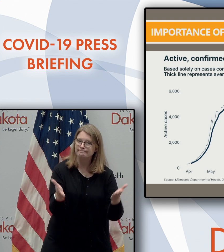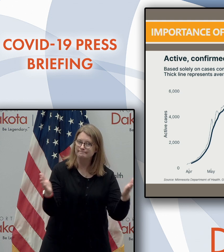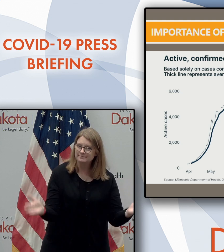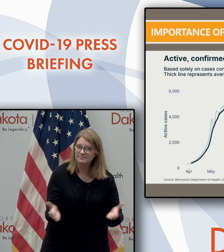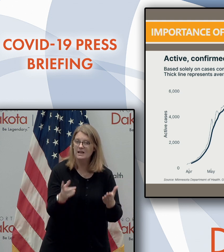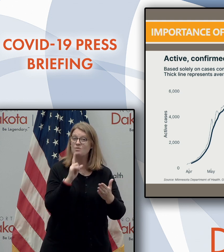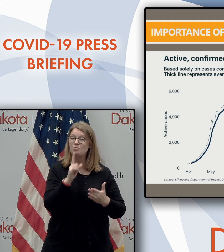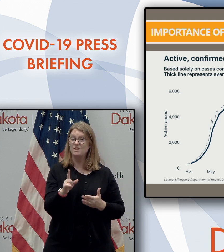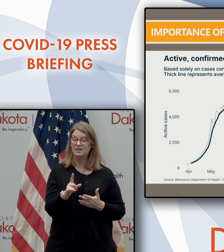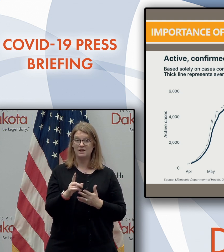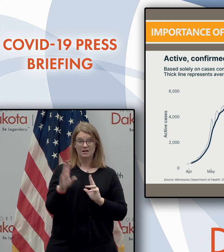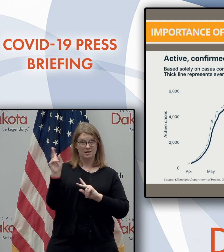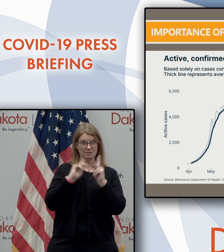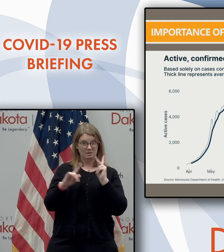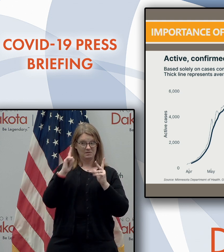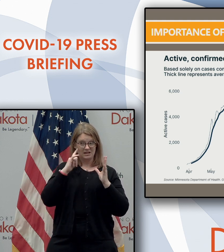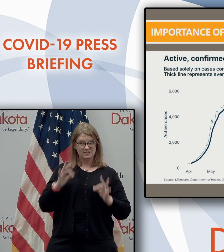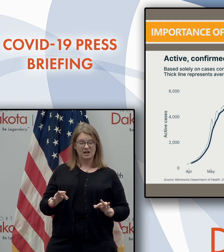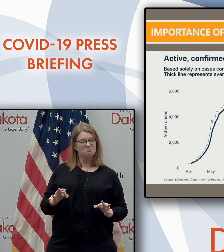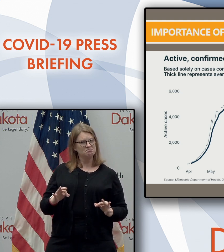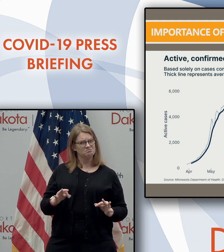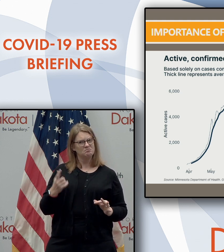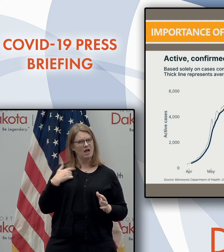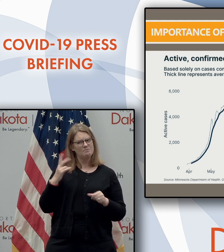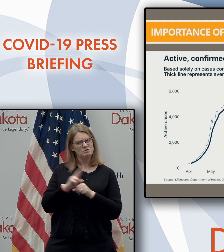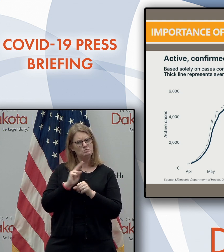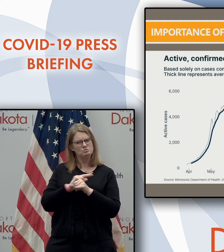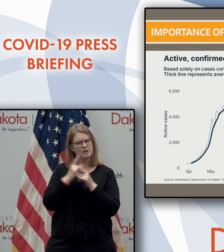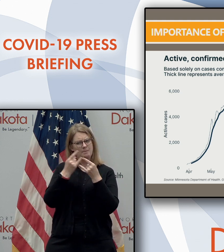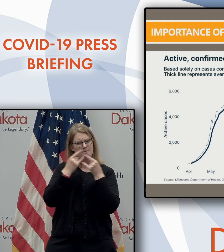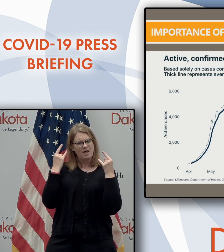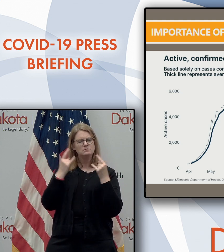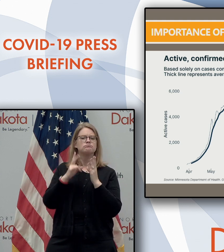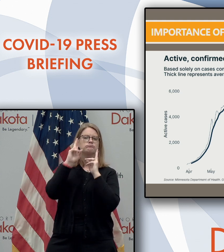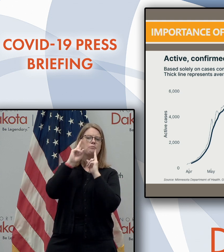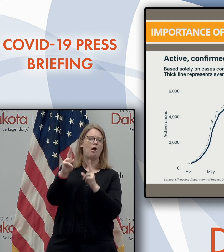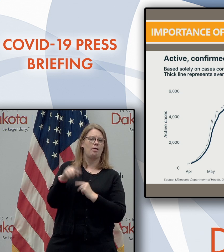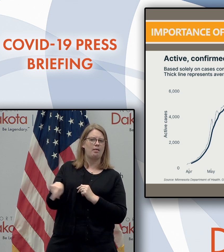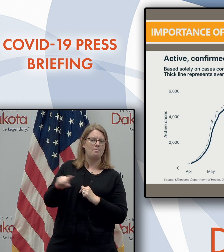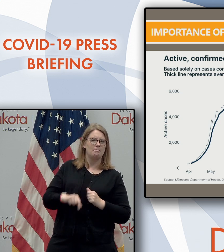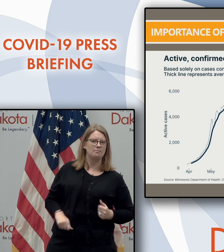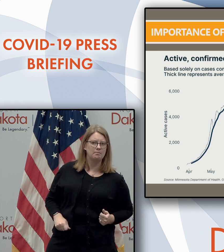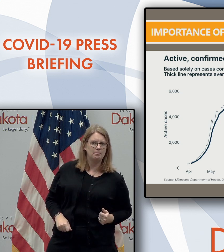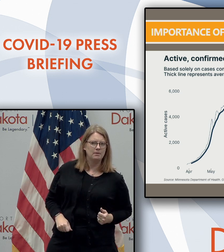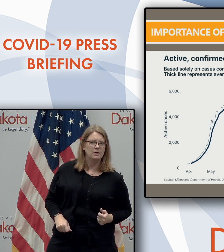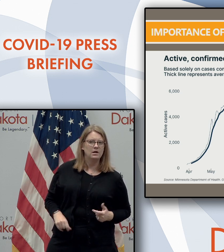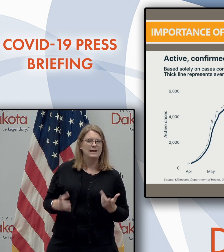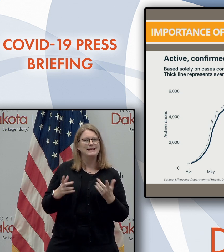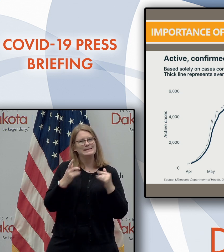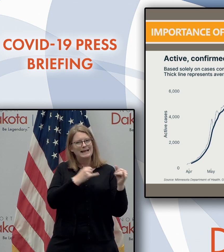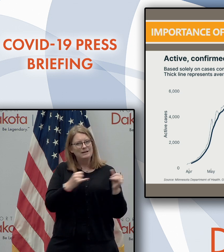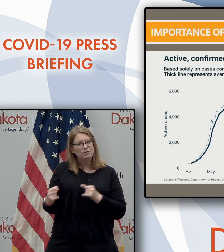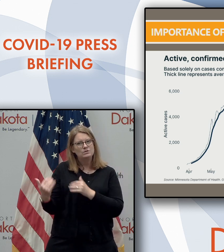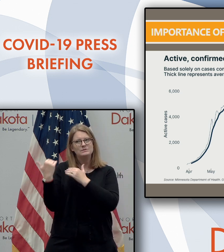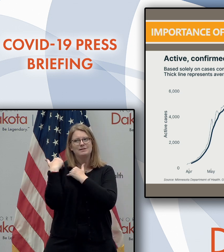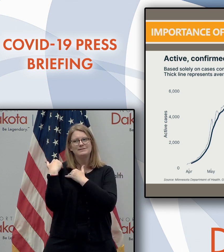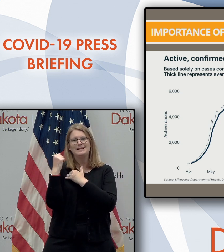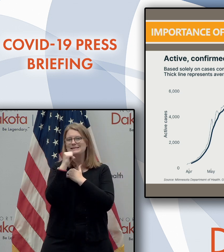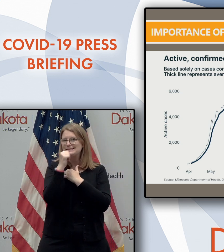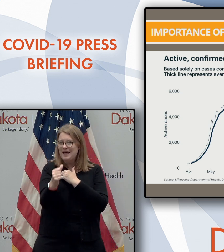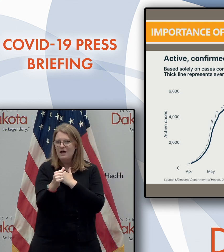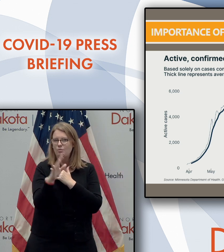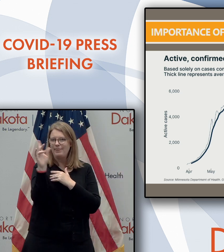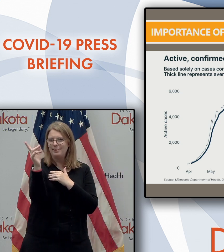supportive of those people that choose to do it. But again, in the end, it's about individual decisions, not what the government does. And so it'd be great if we